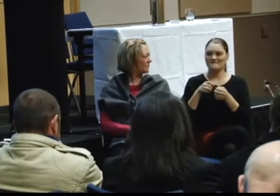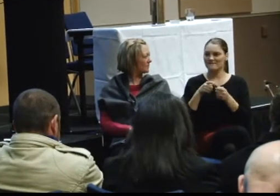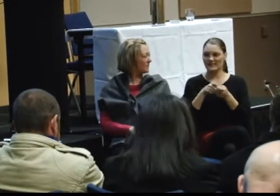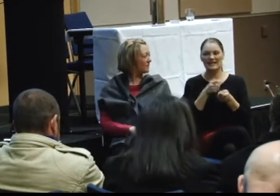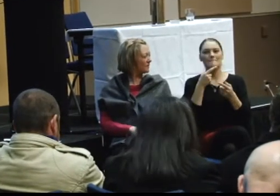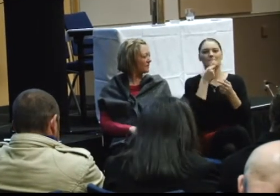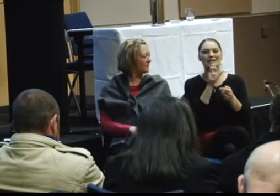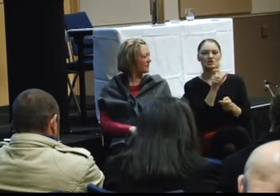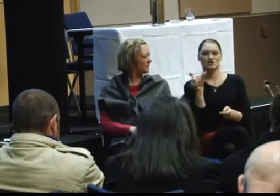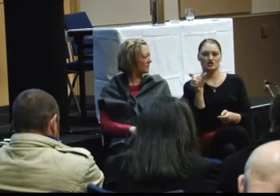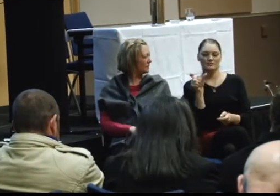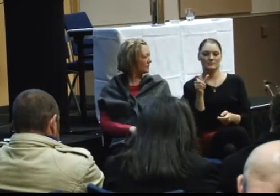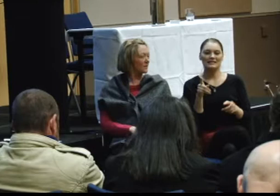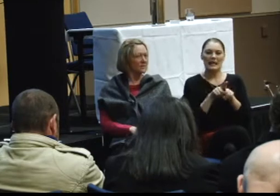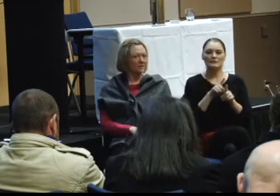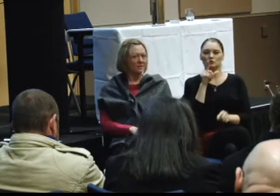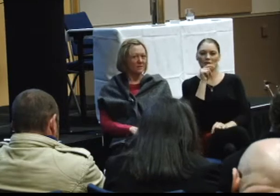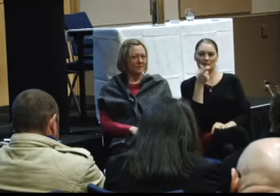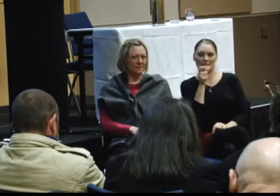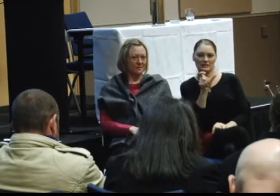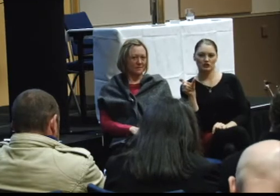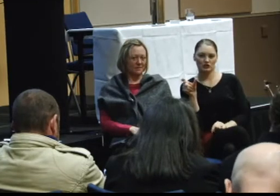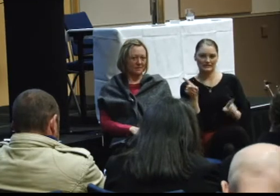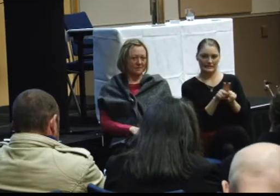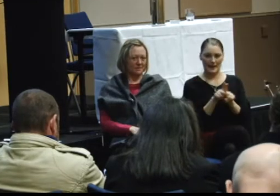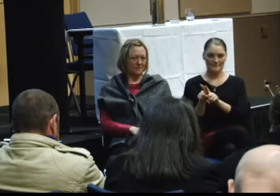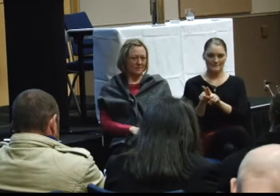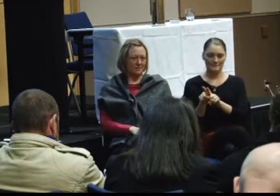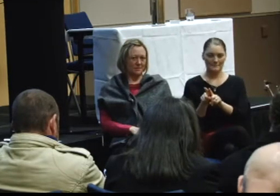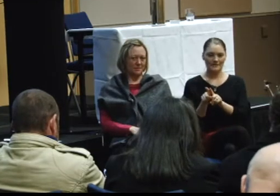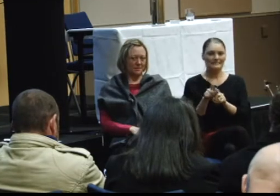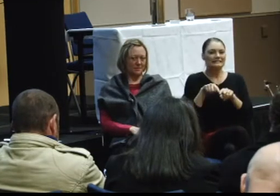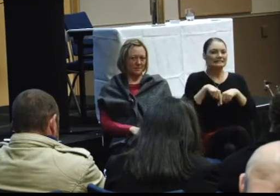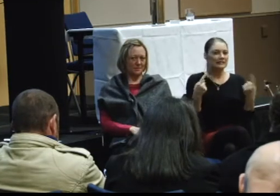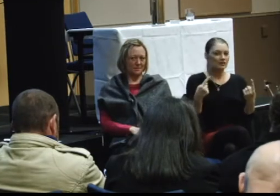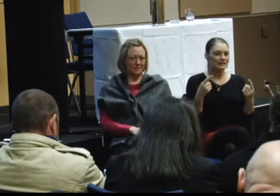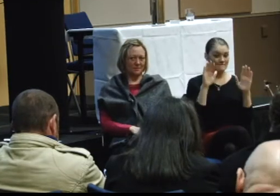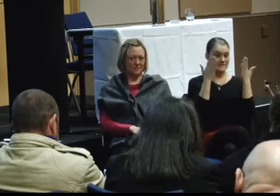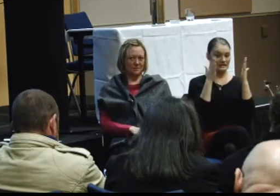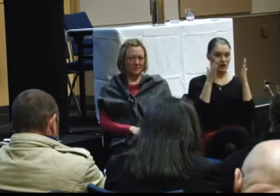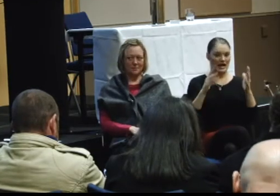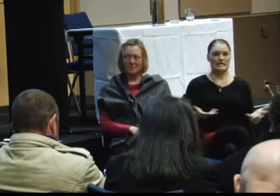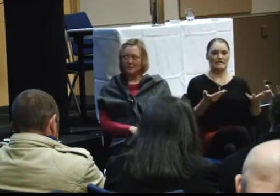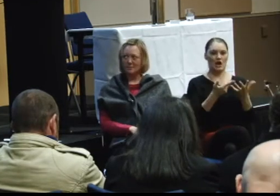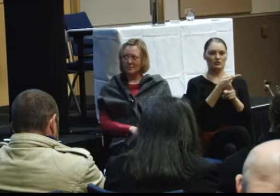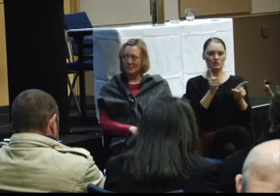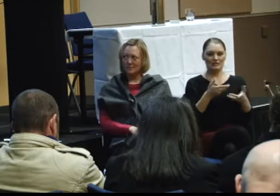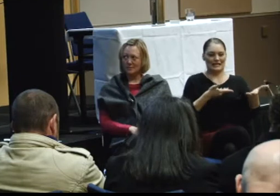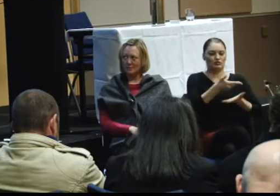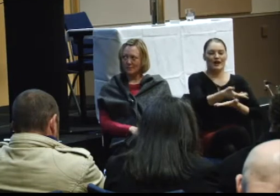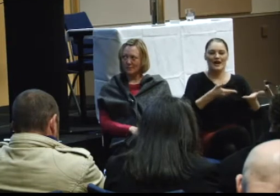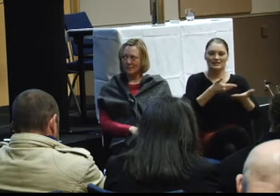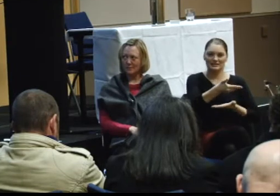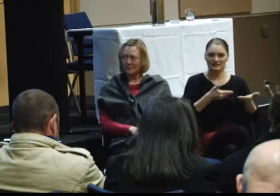think that level of transparency gives us an idea of the difference between how Facebook encourages you to interact and